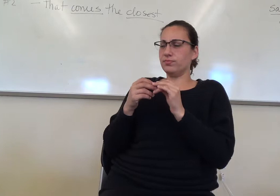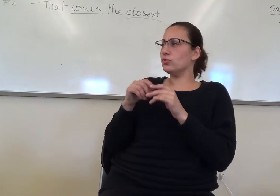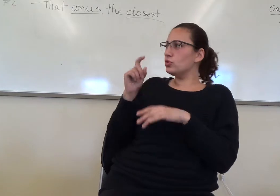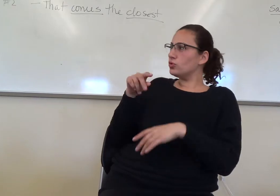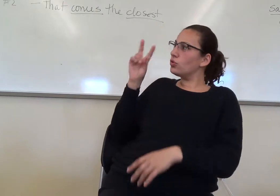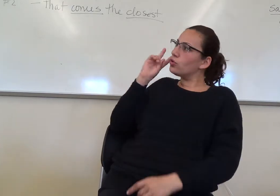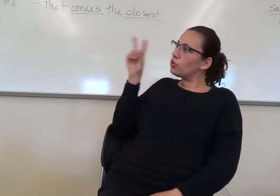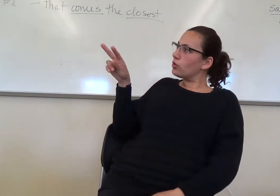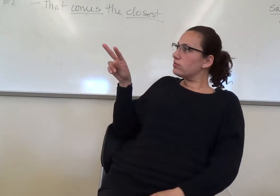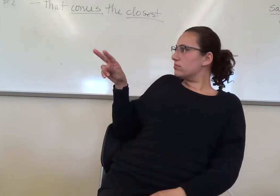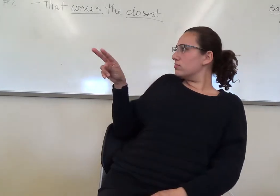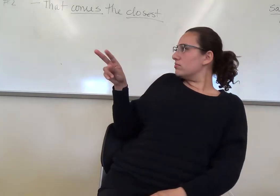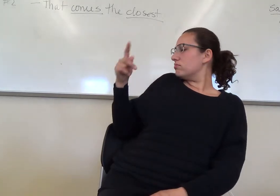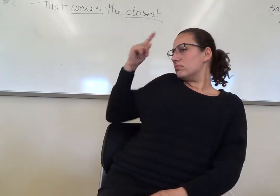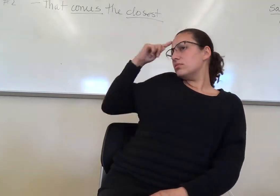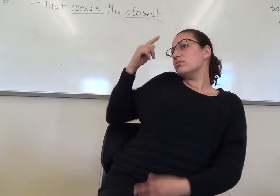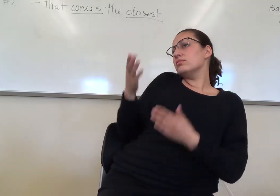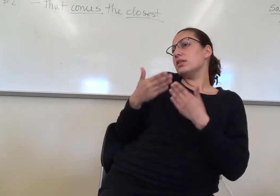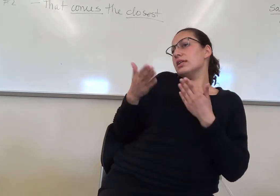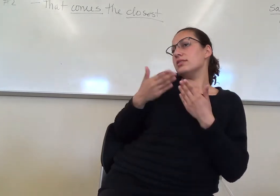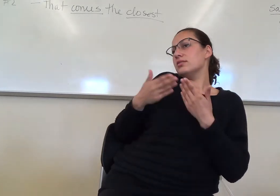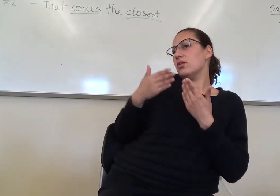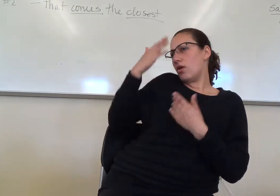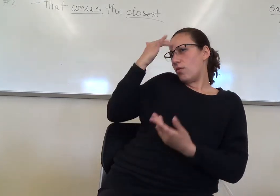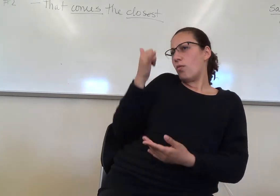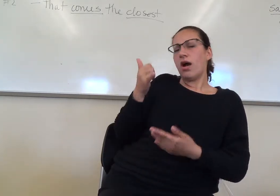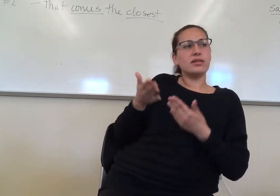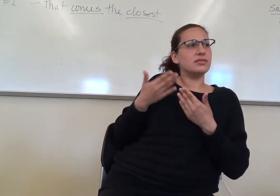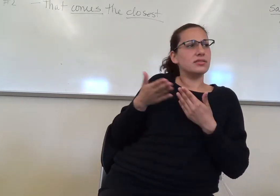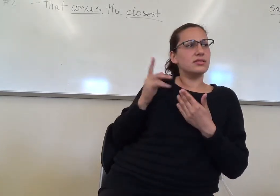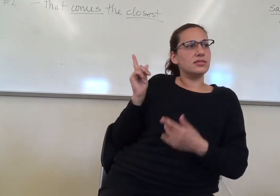easy. What makes this one easy?